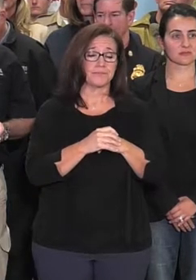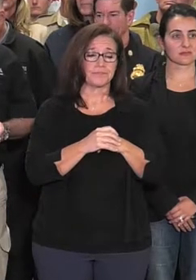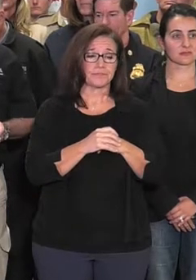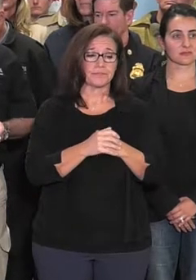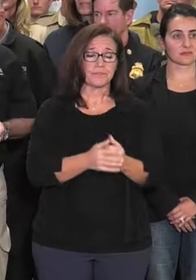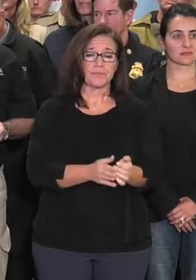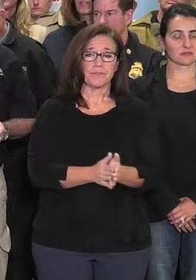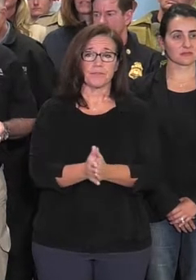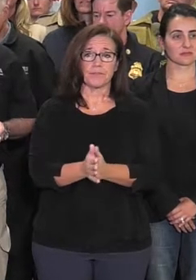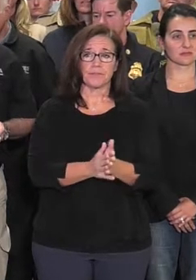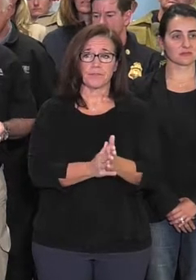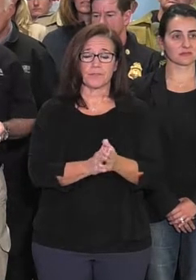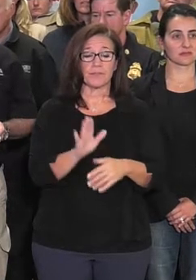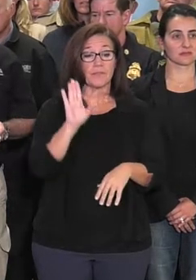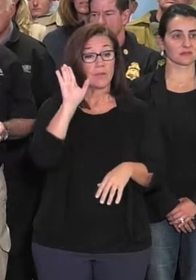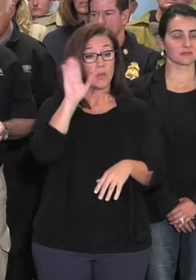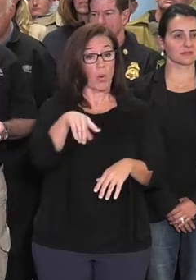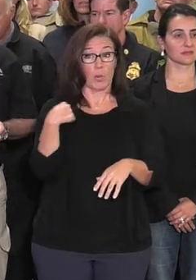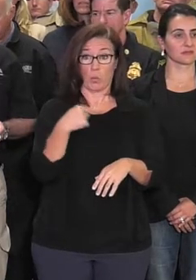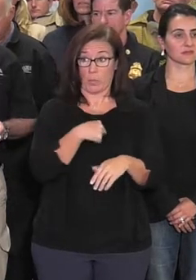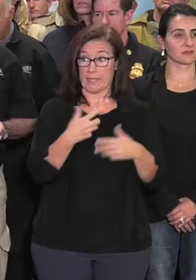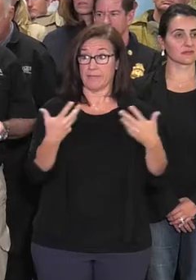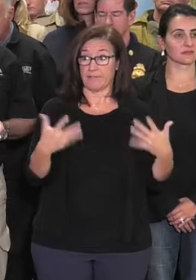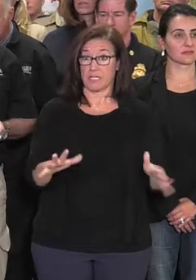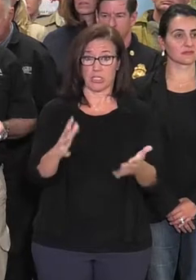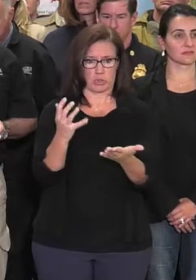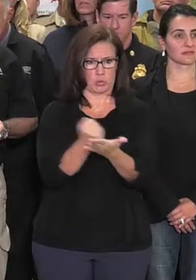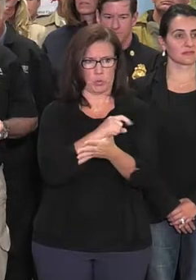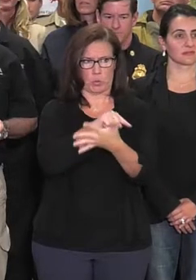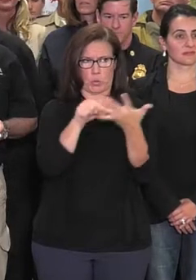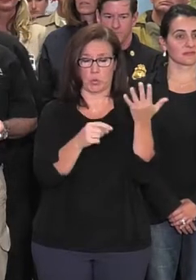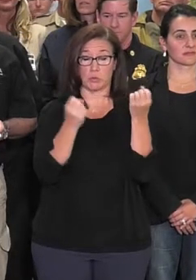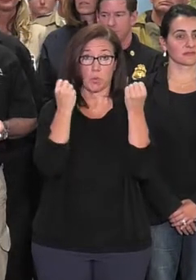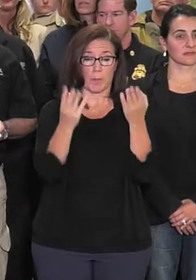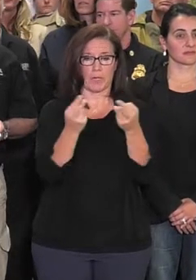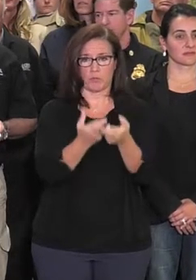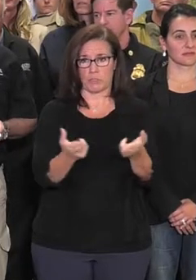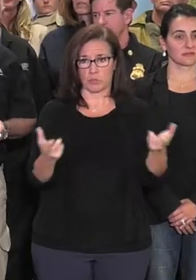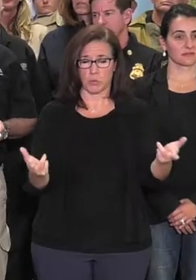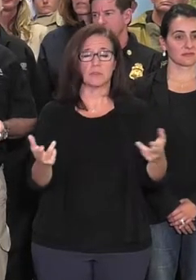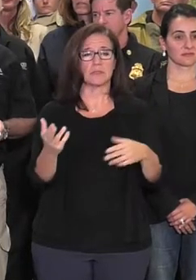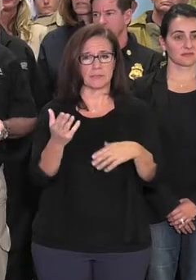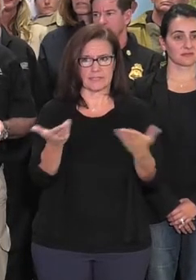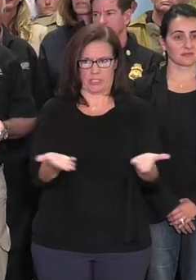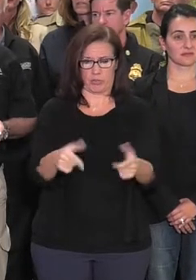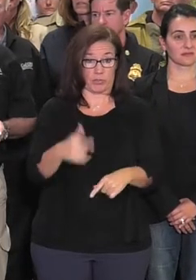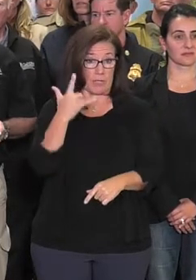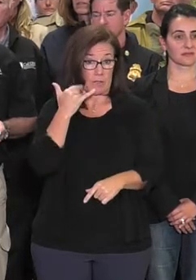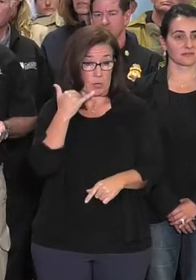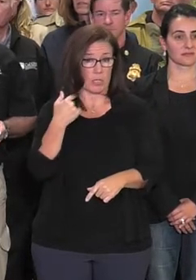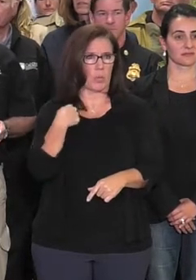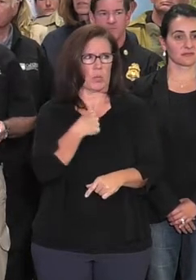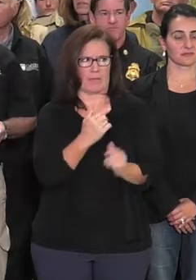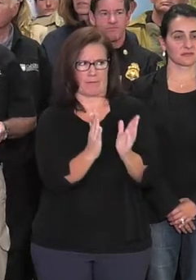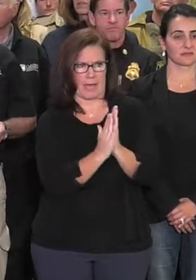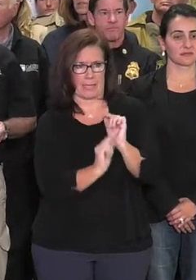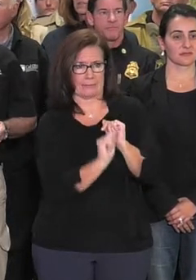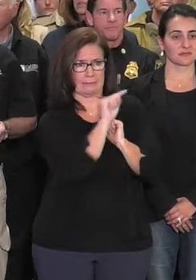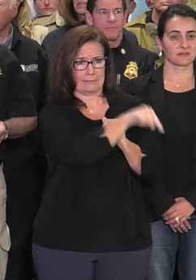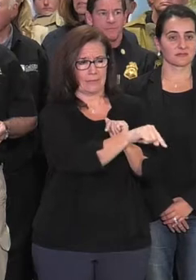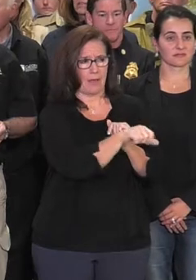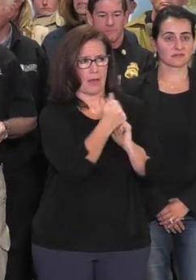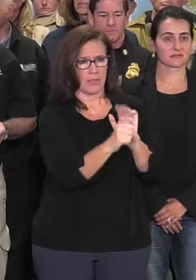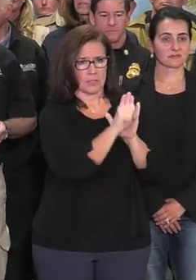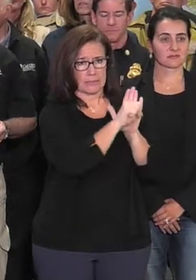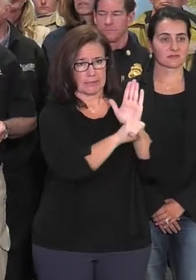have utilized so much of the resources in California, we've also reached out to our neighboring states, and in fact have